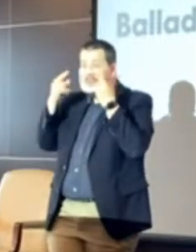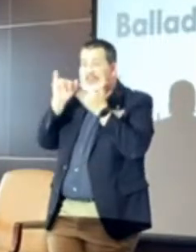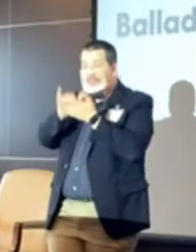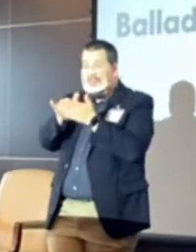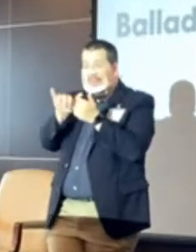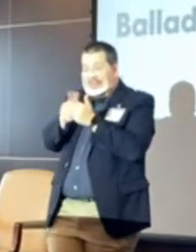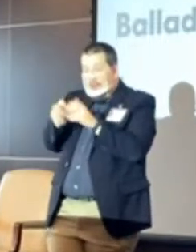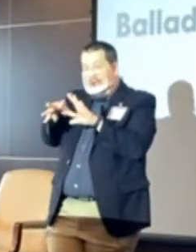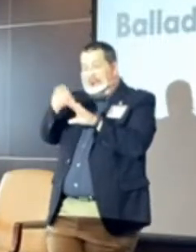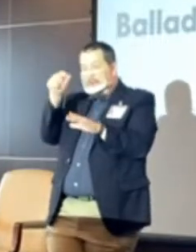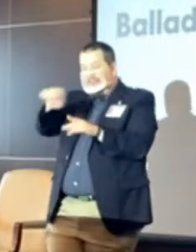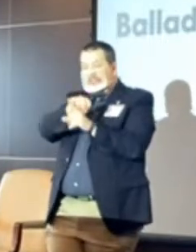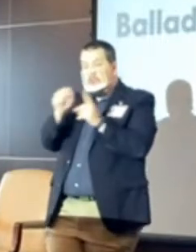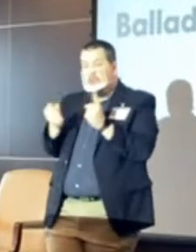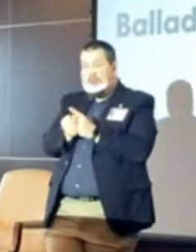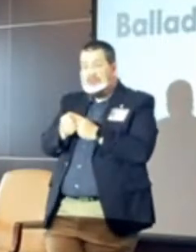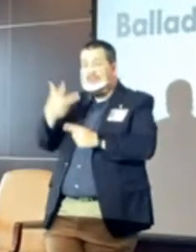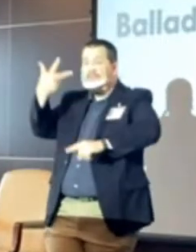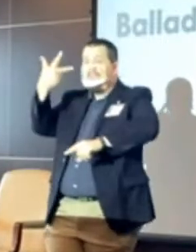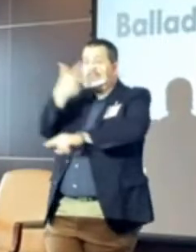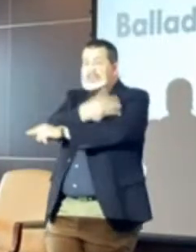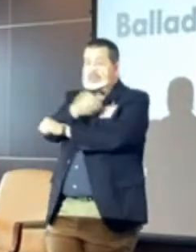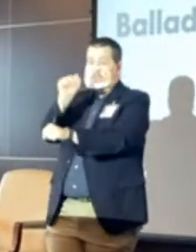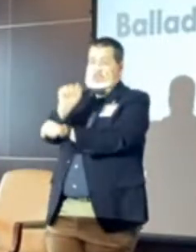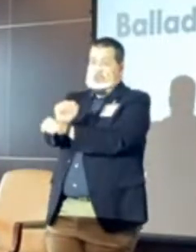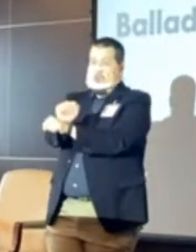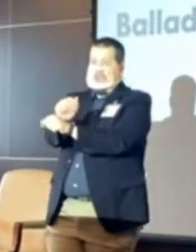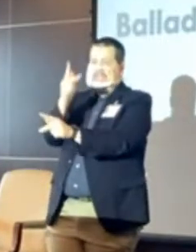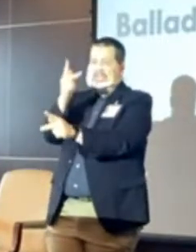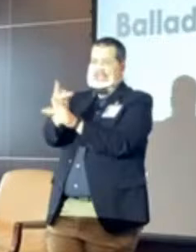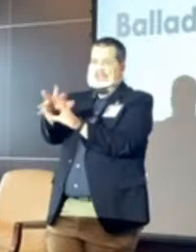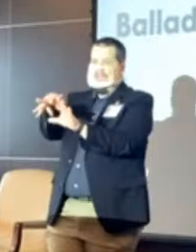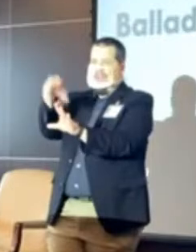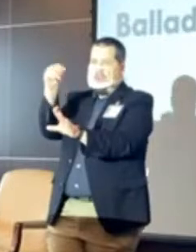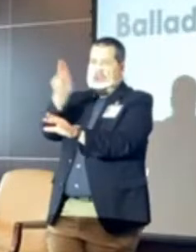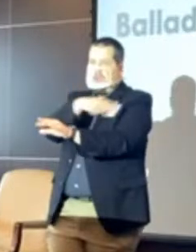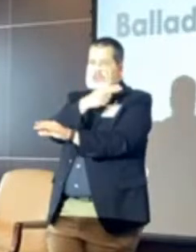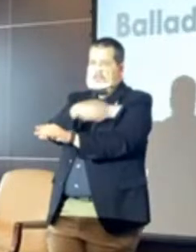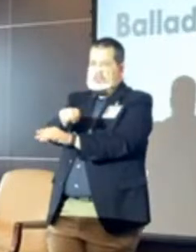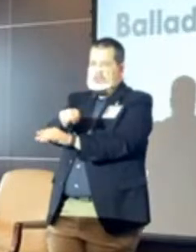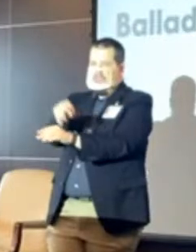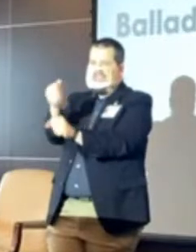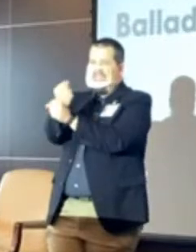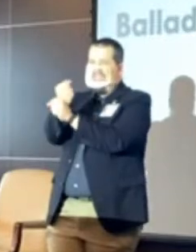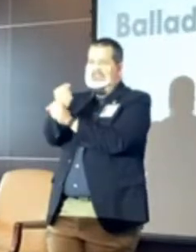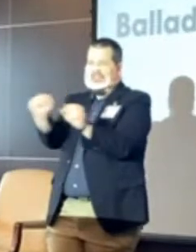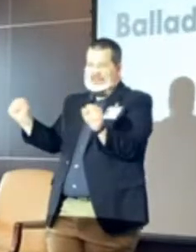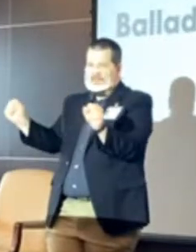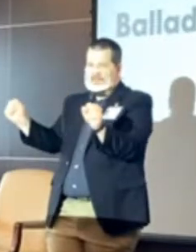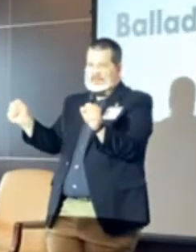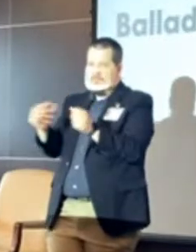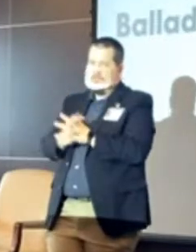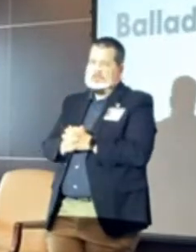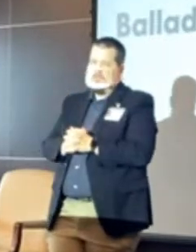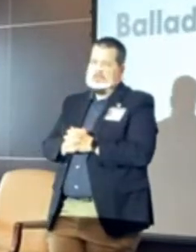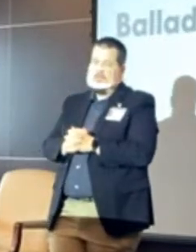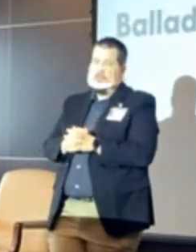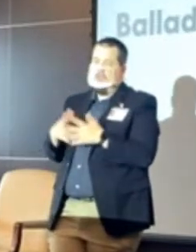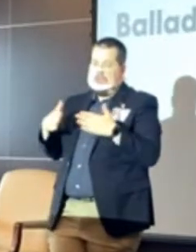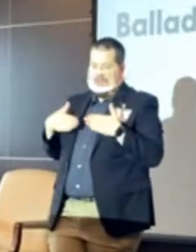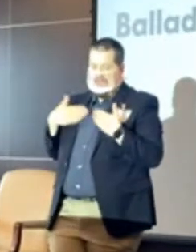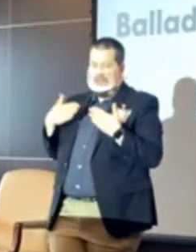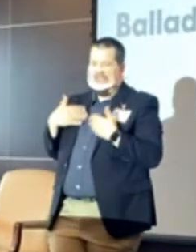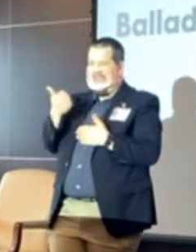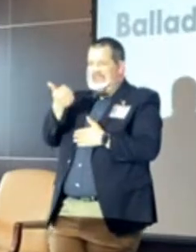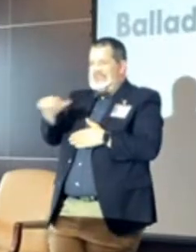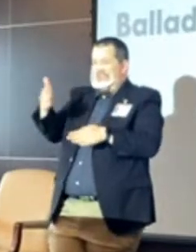out of this. Vaccines work, they keep you out of the hospital, and they are safe. And we are happy about